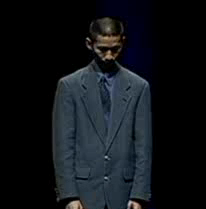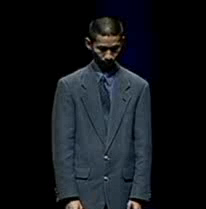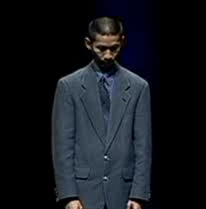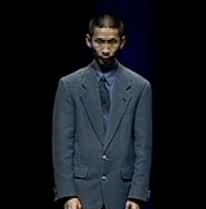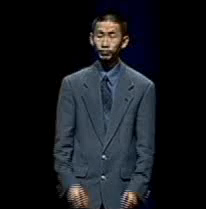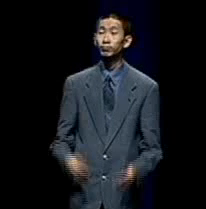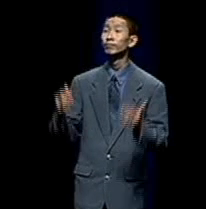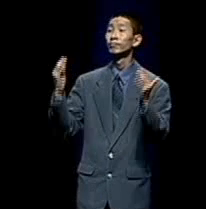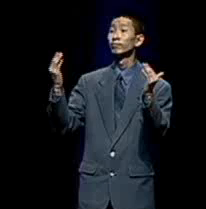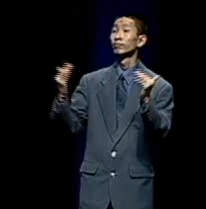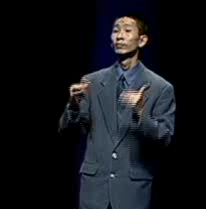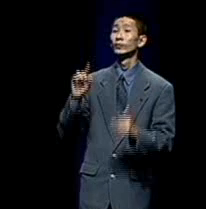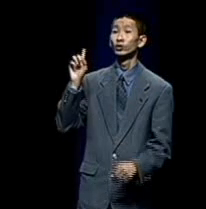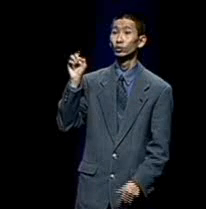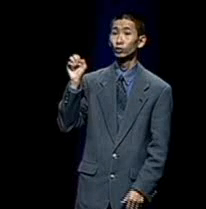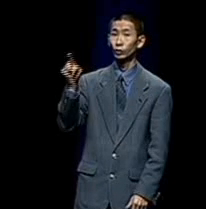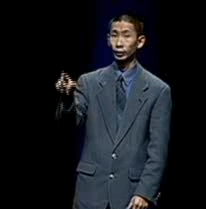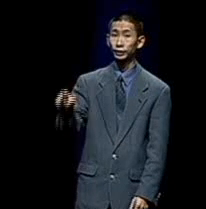The next question is,